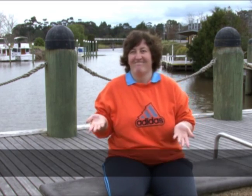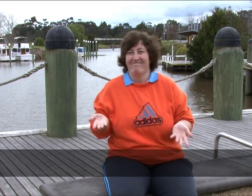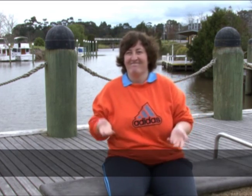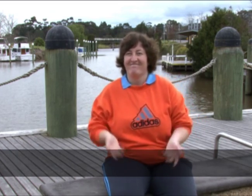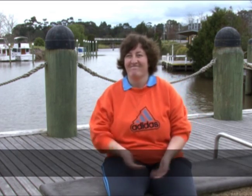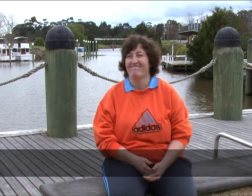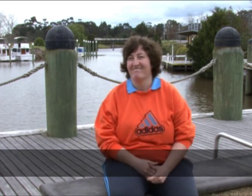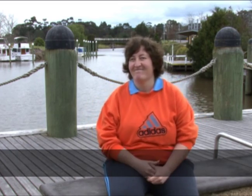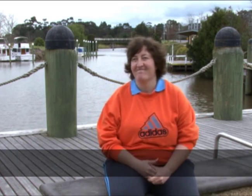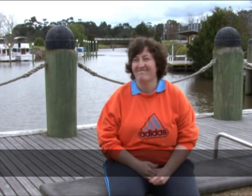away, but I just can't.